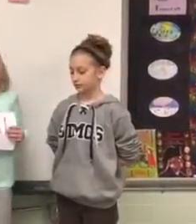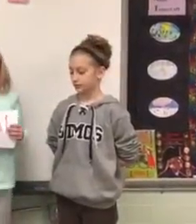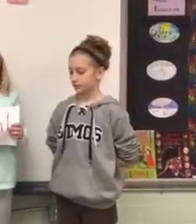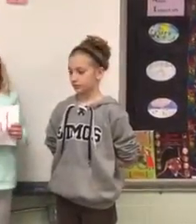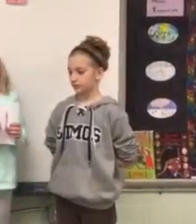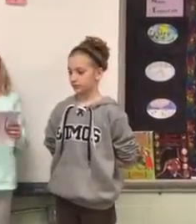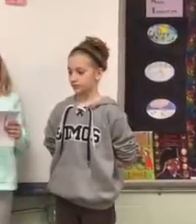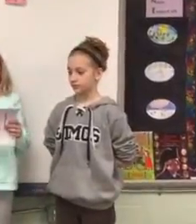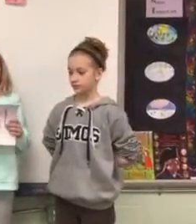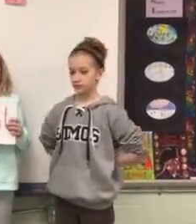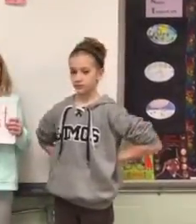What?